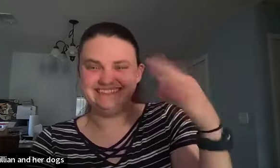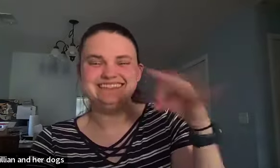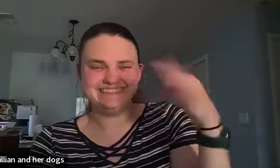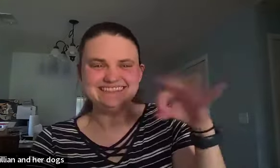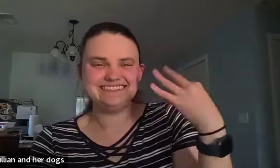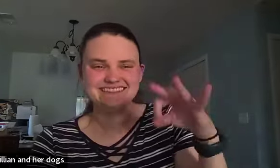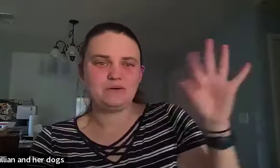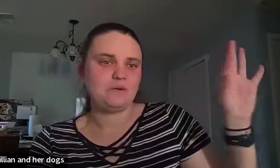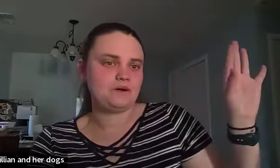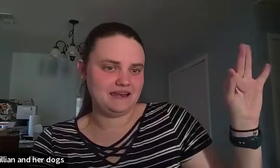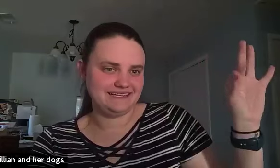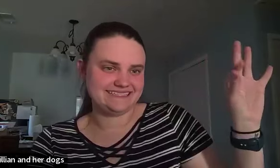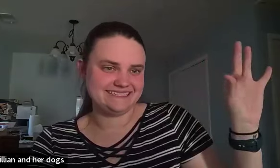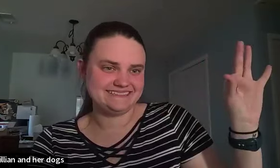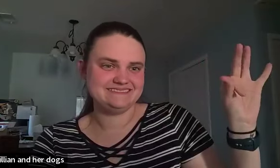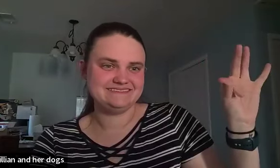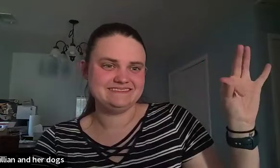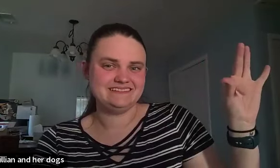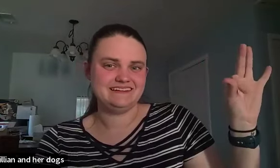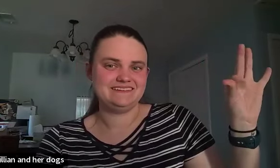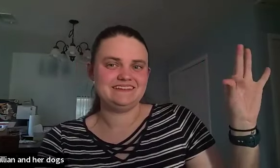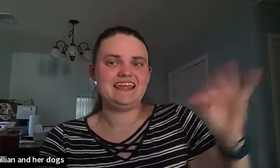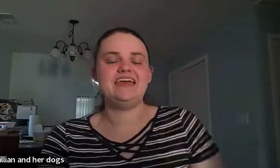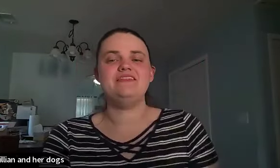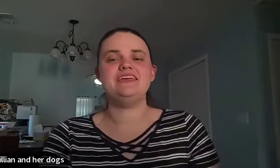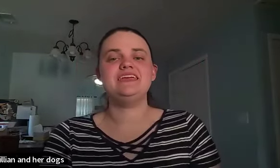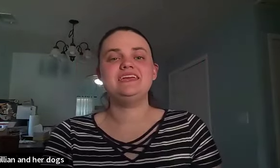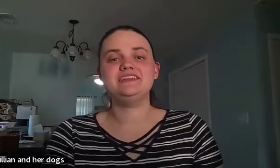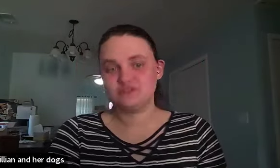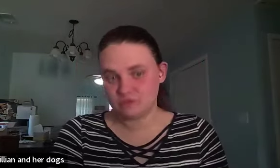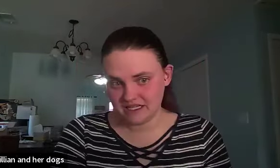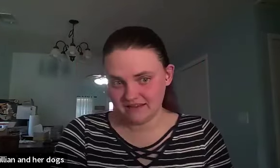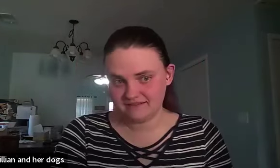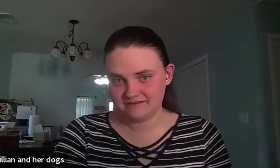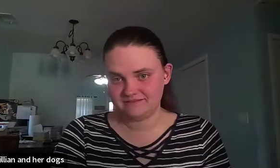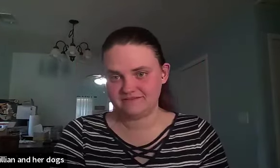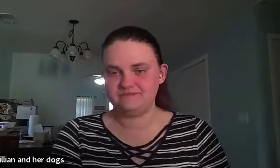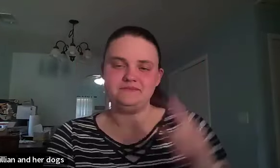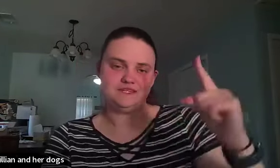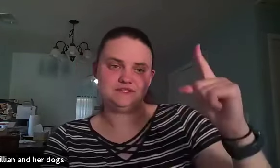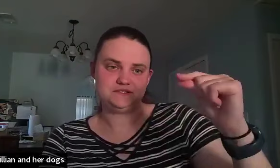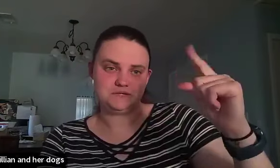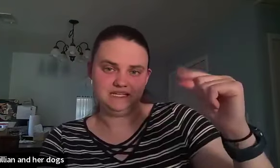19. Or 19. And then 20.